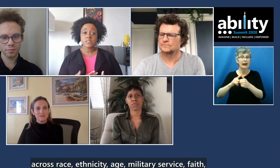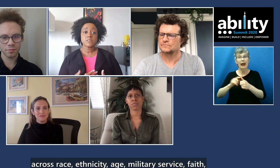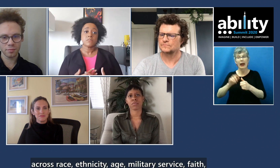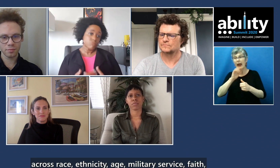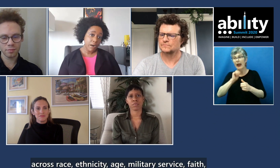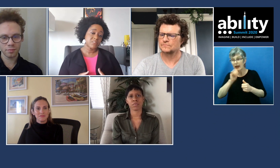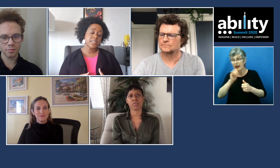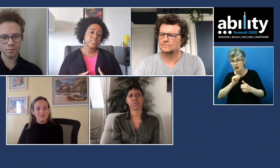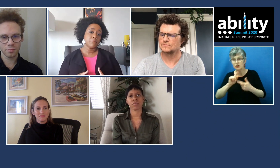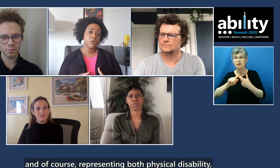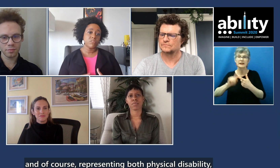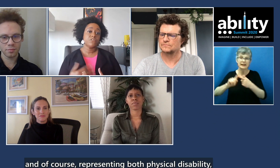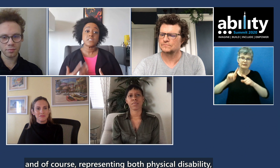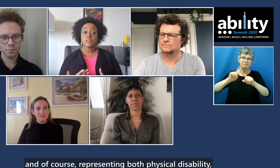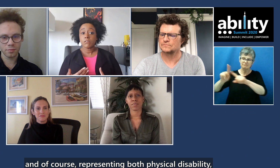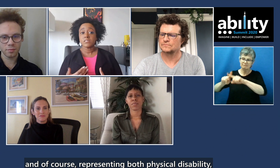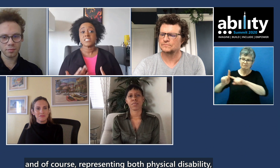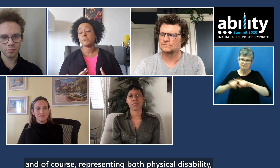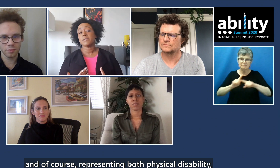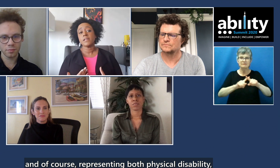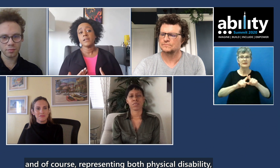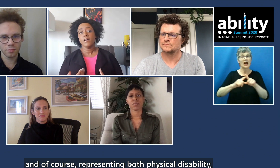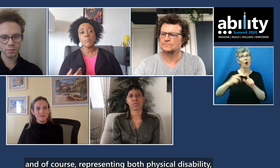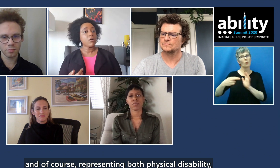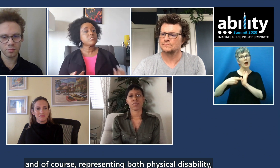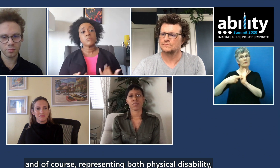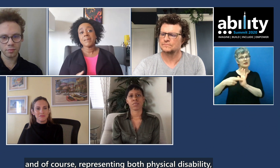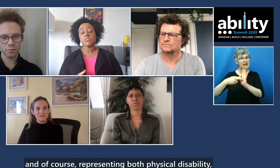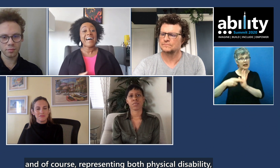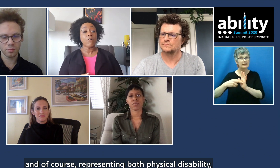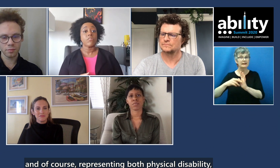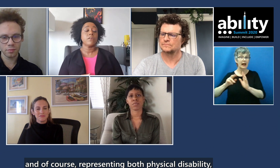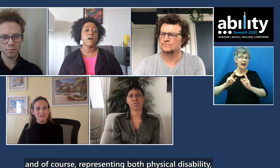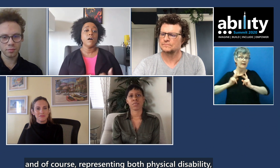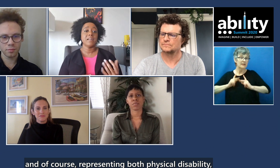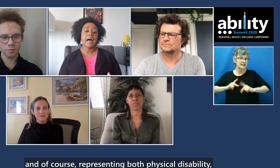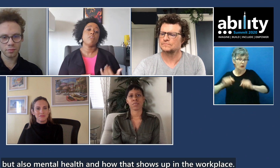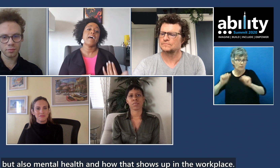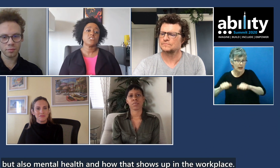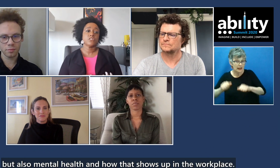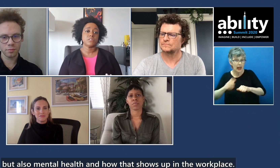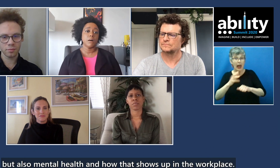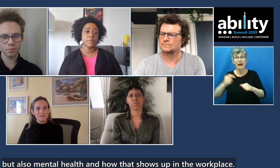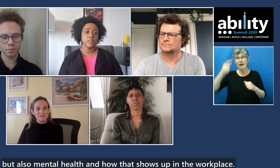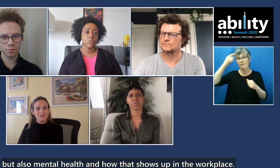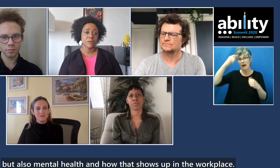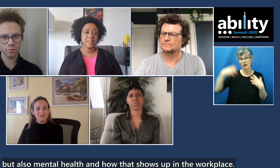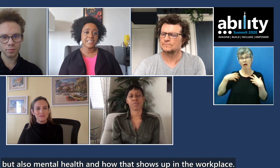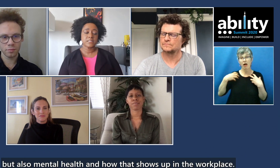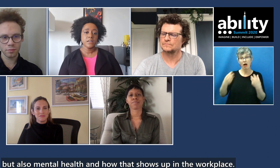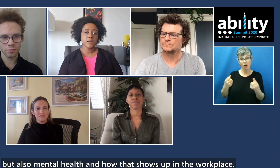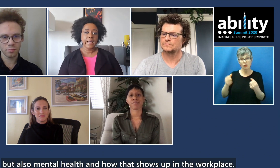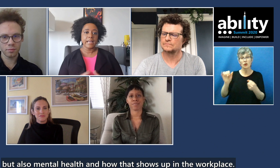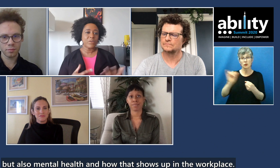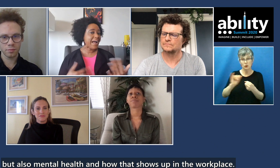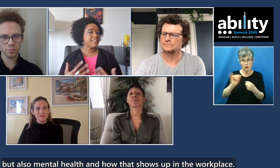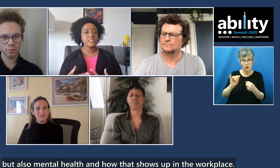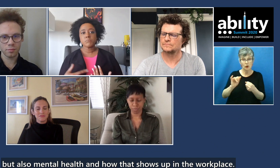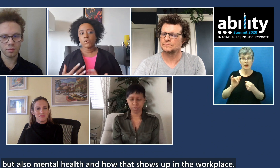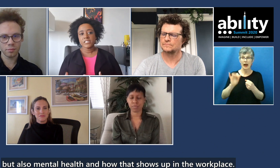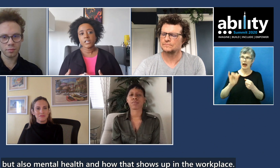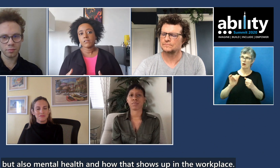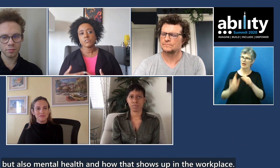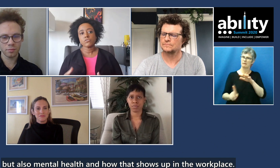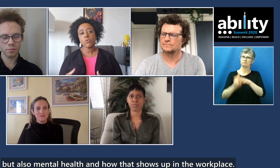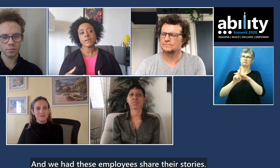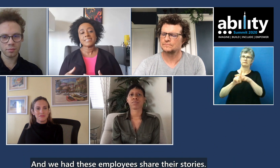of course, representing both physical disability, but also mental health, and how that shows up in the workplace. And we had